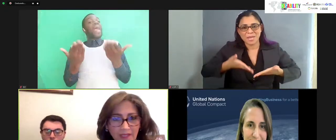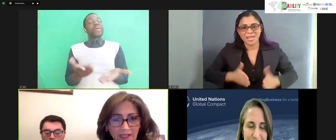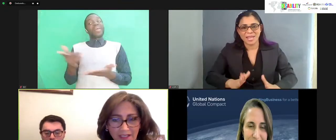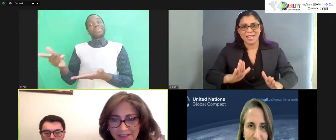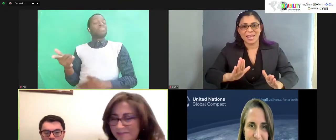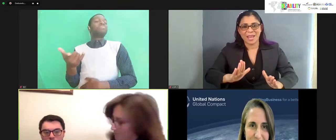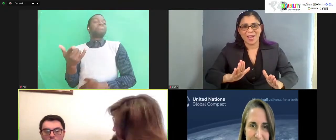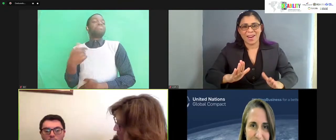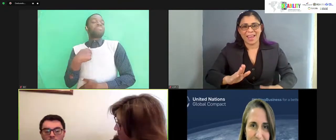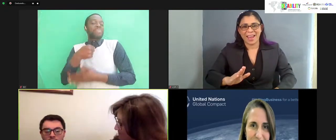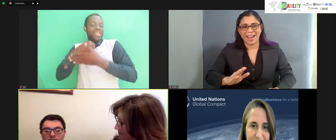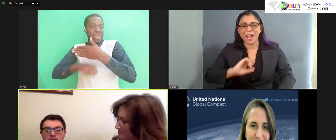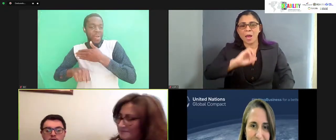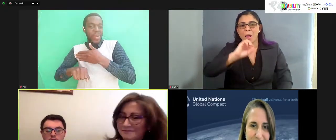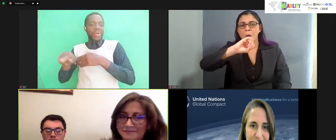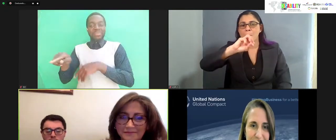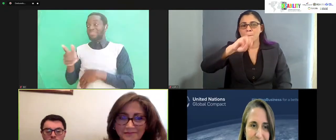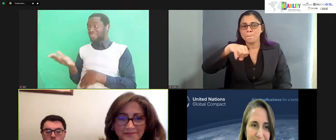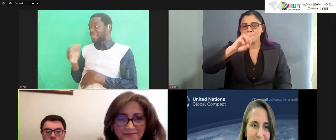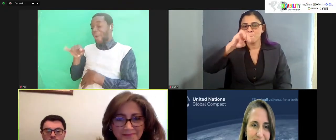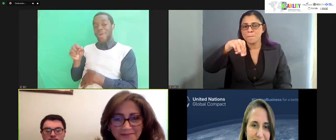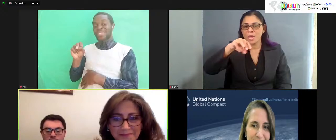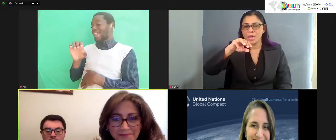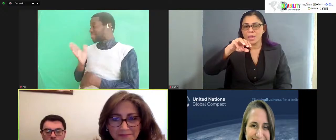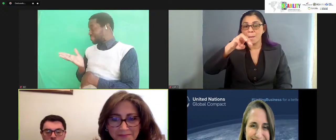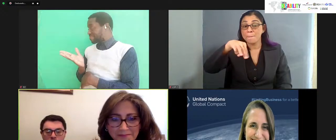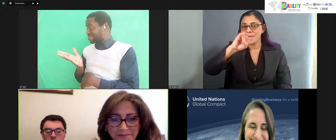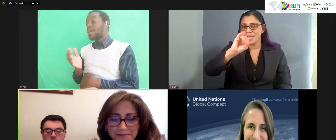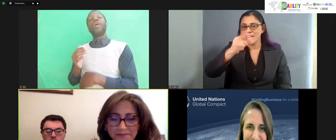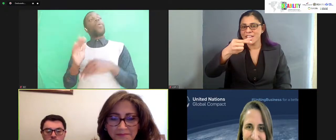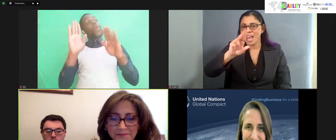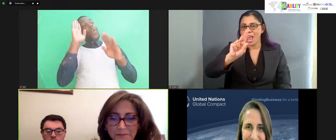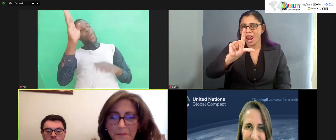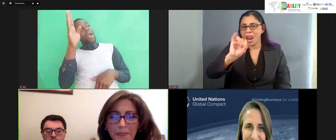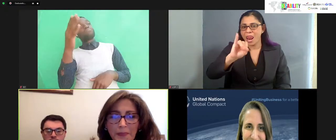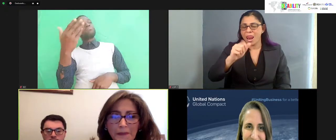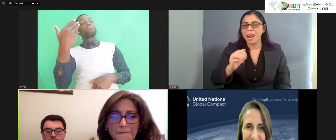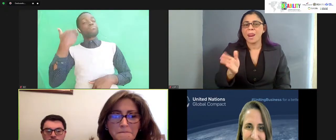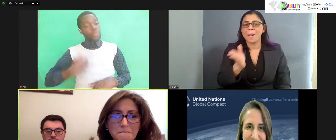i want to introduce you to jose miguel hello my name